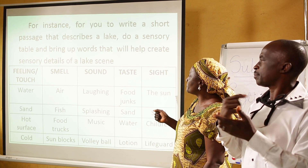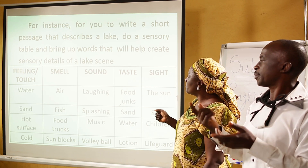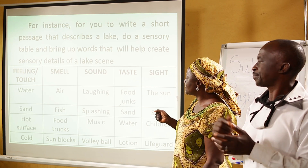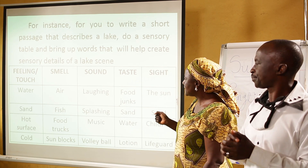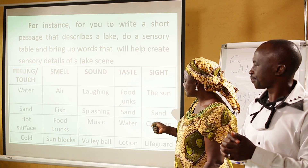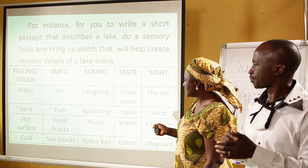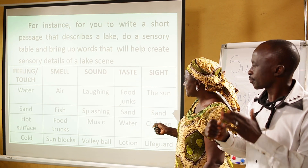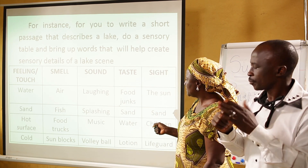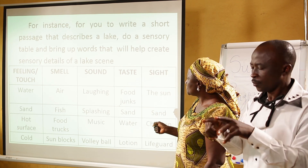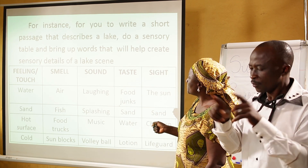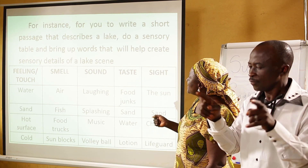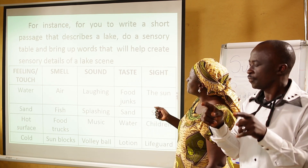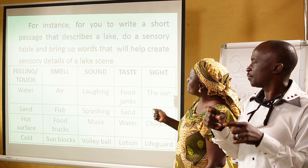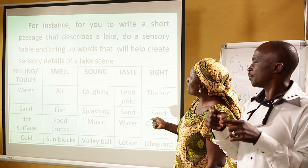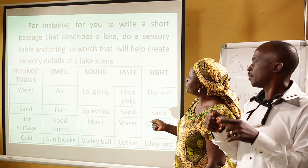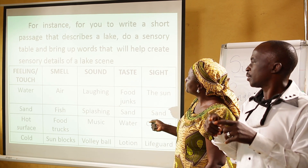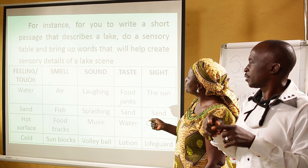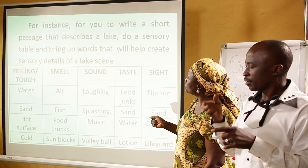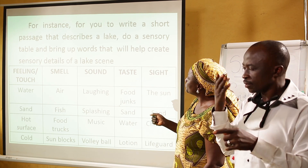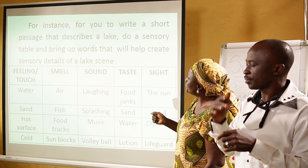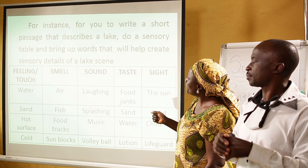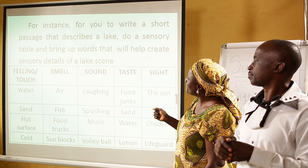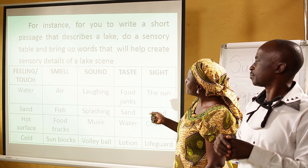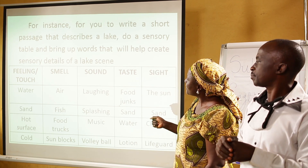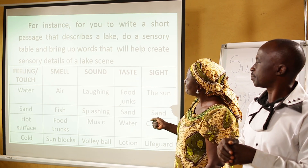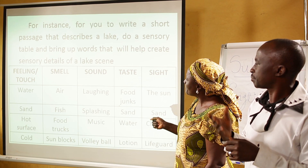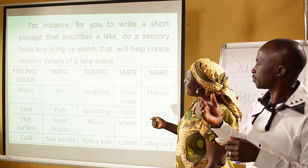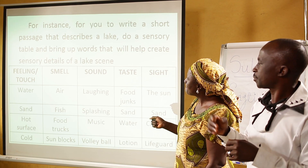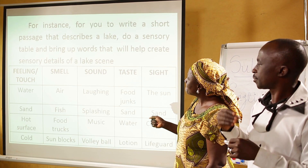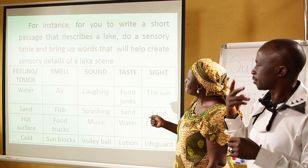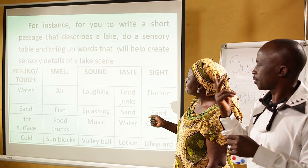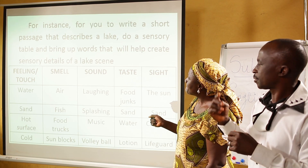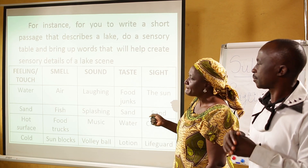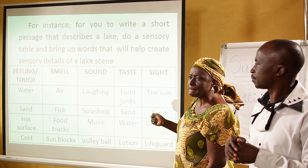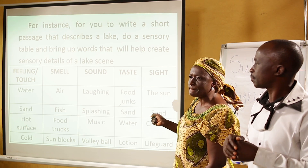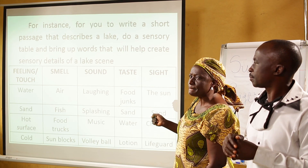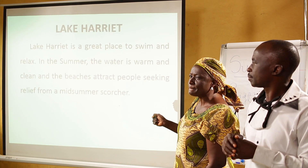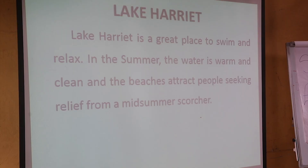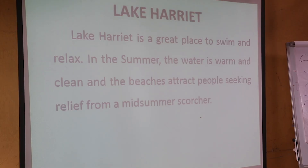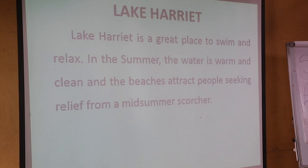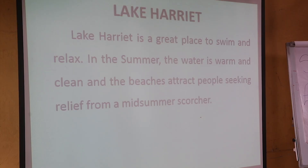aspects of senses. So let's move on to the paragraph.